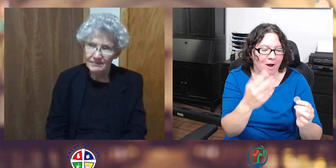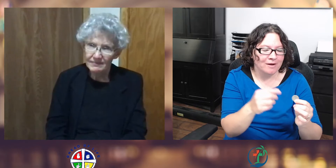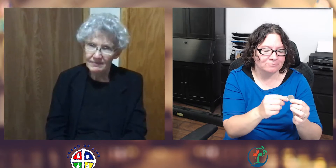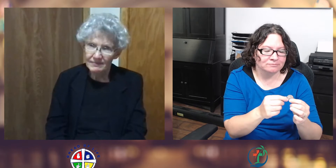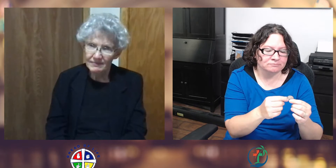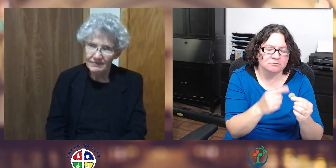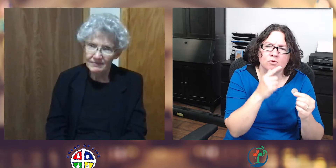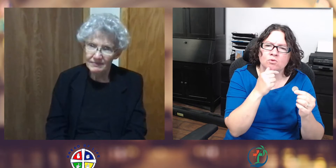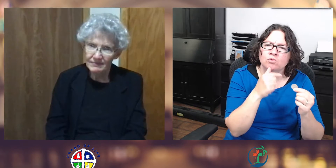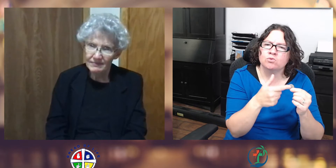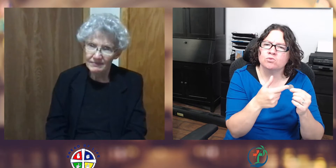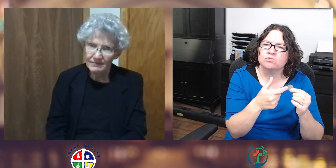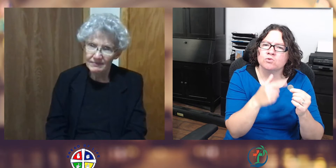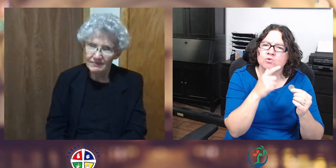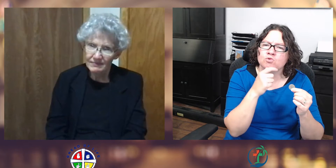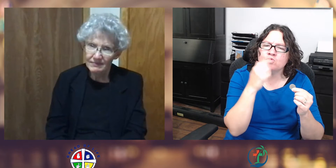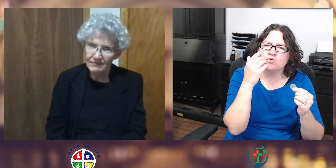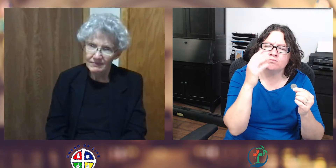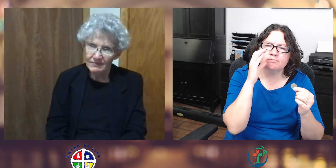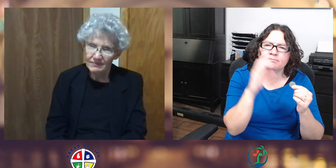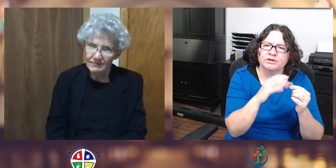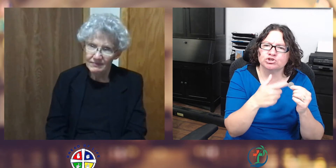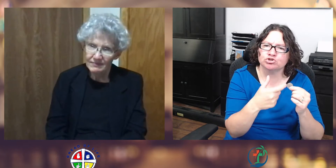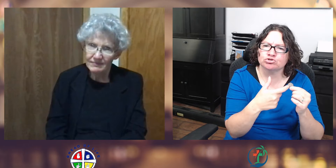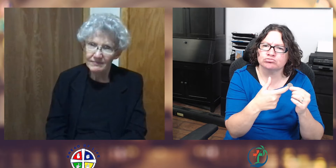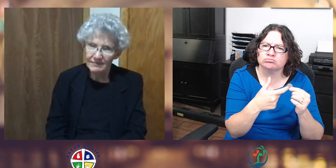You and John are really cut from the same cloth.